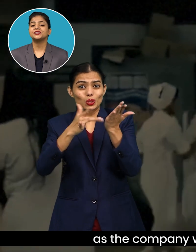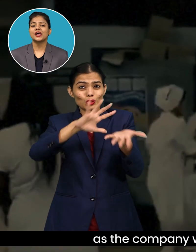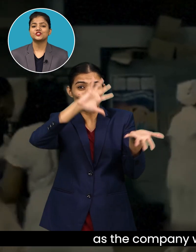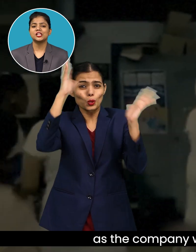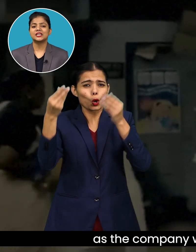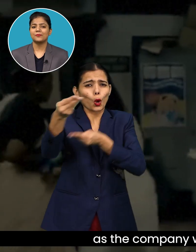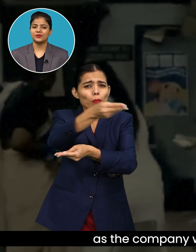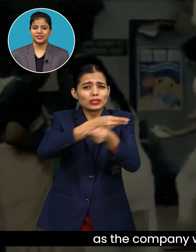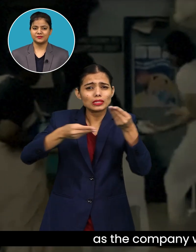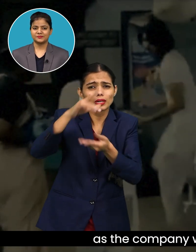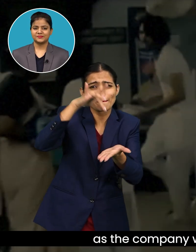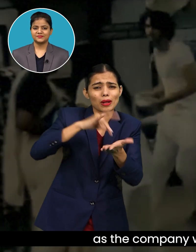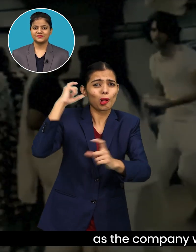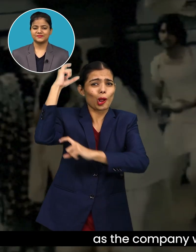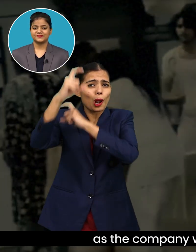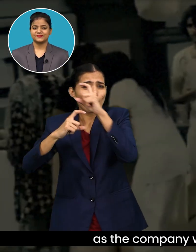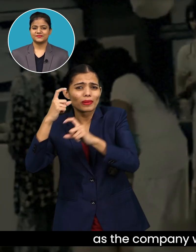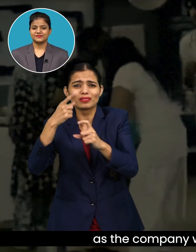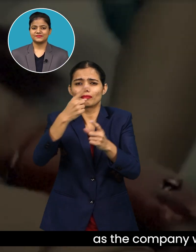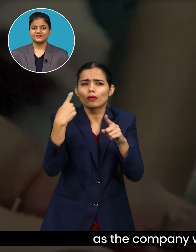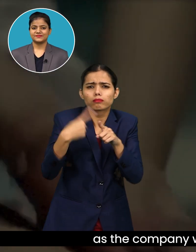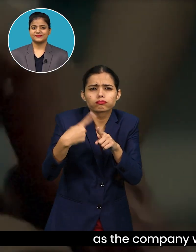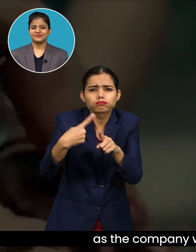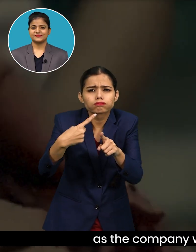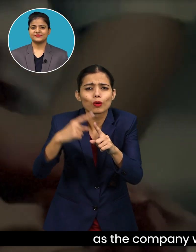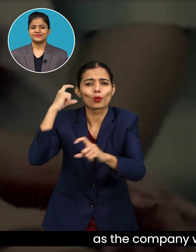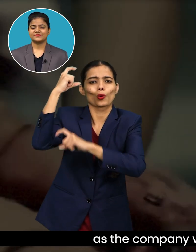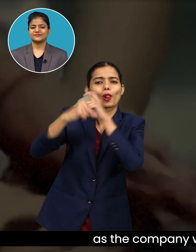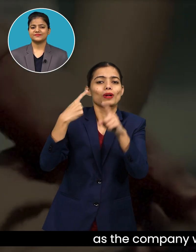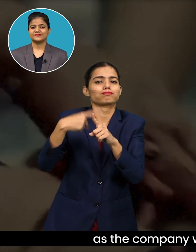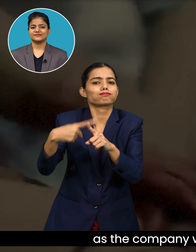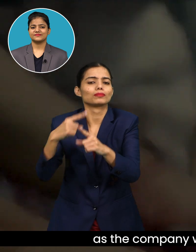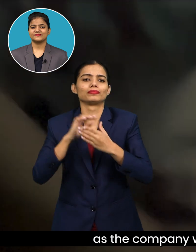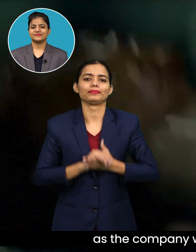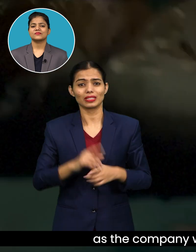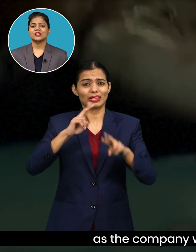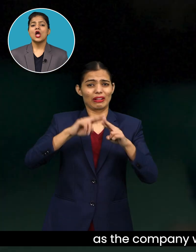was a multinational company.